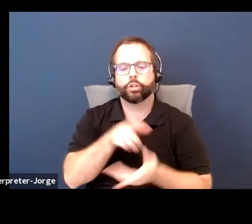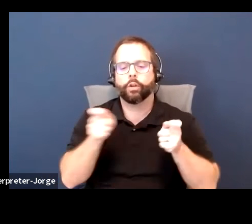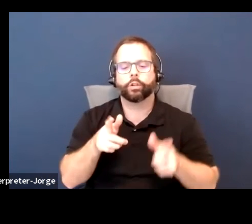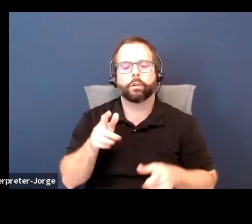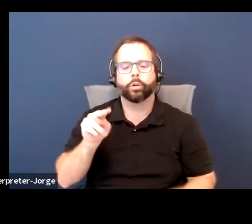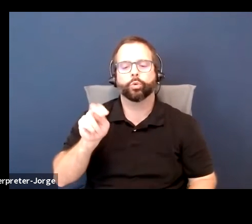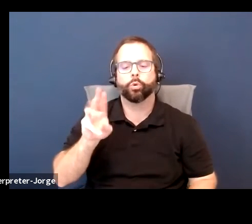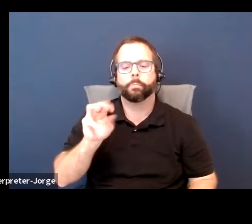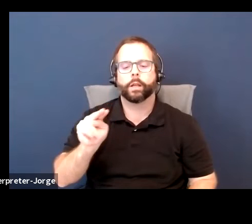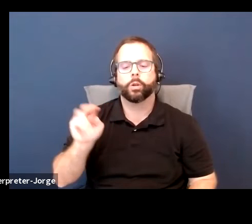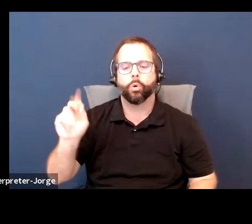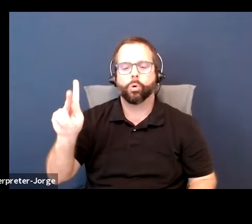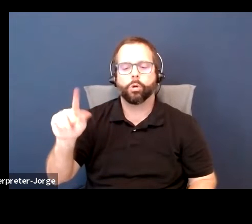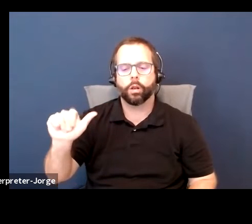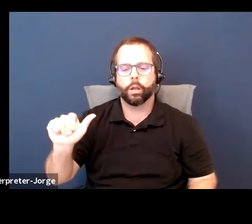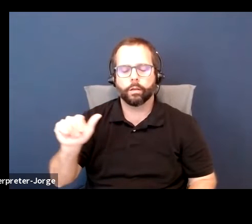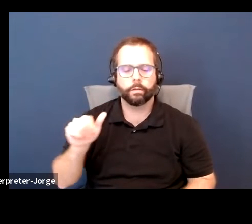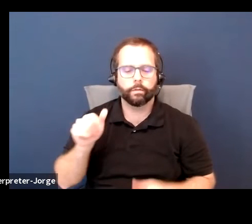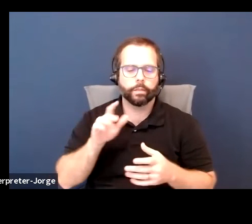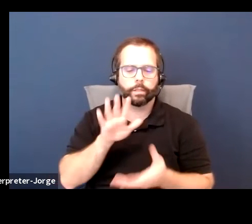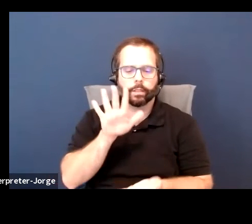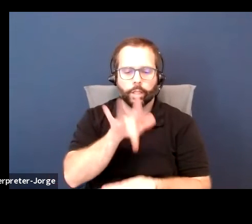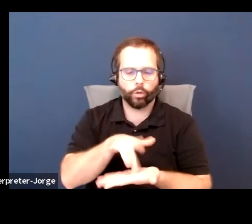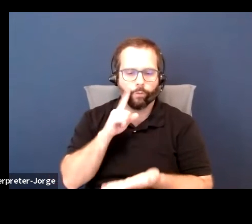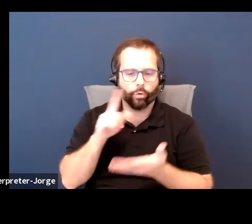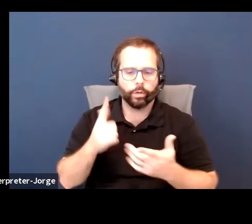I've been around for, this is my 21st